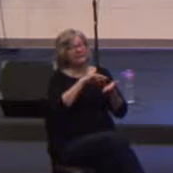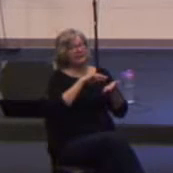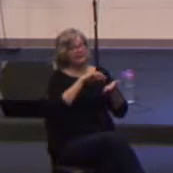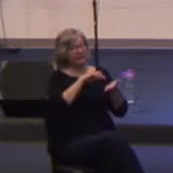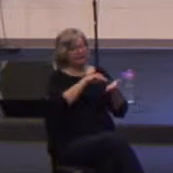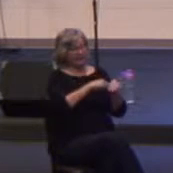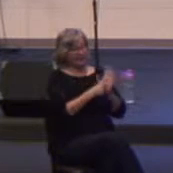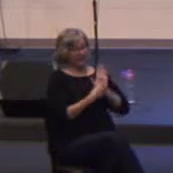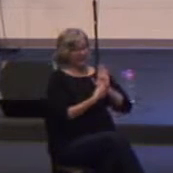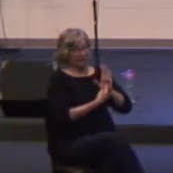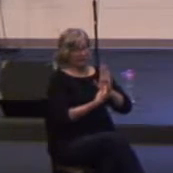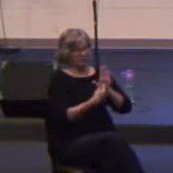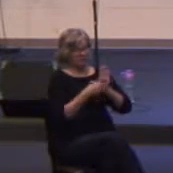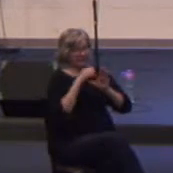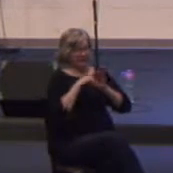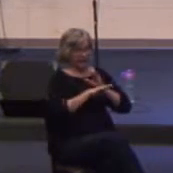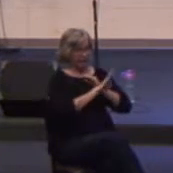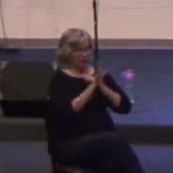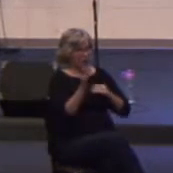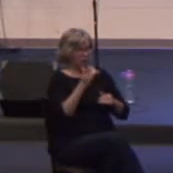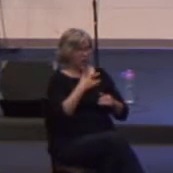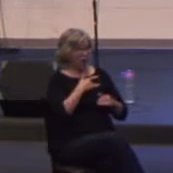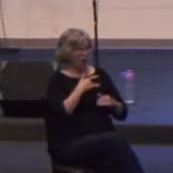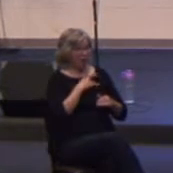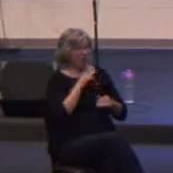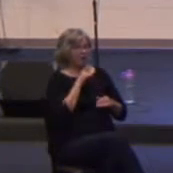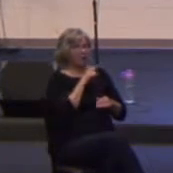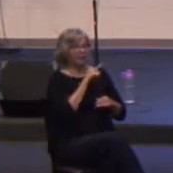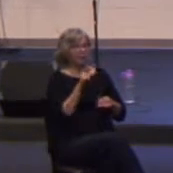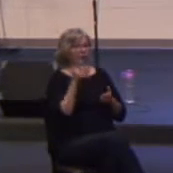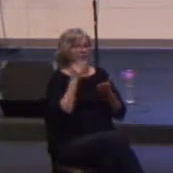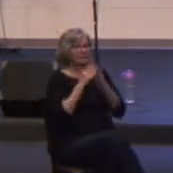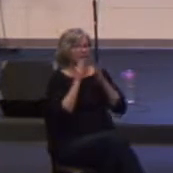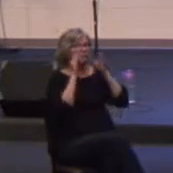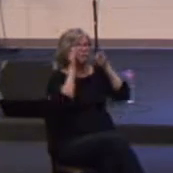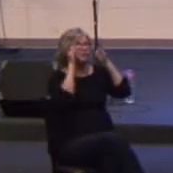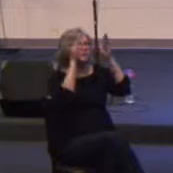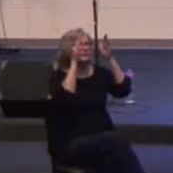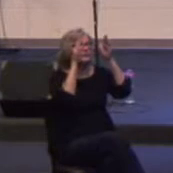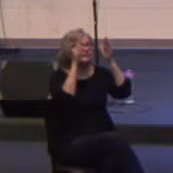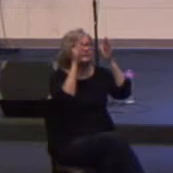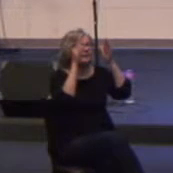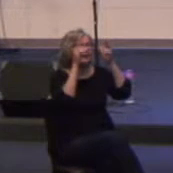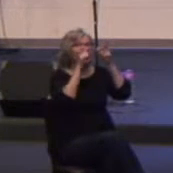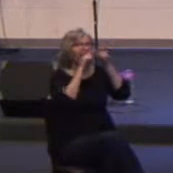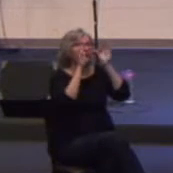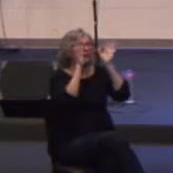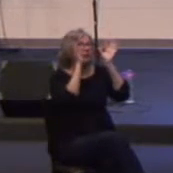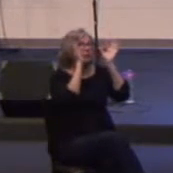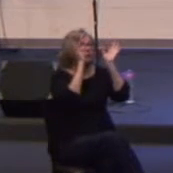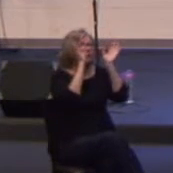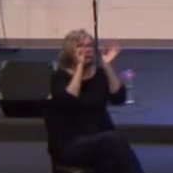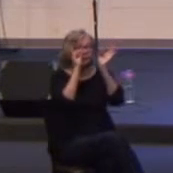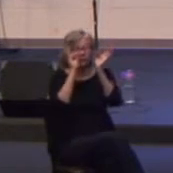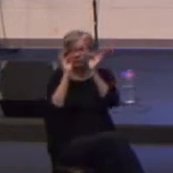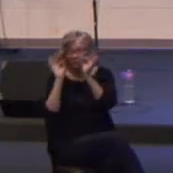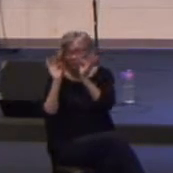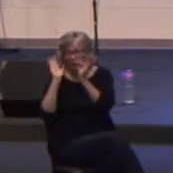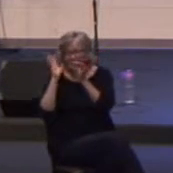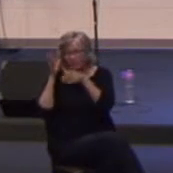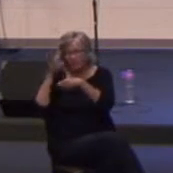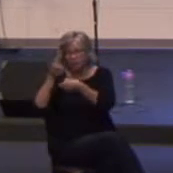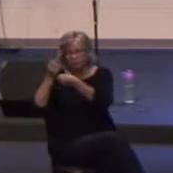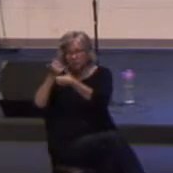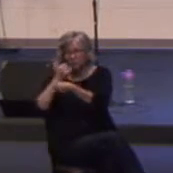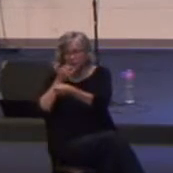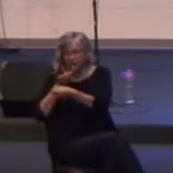your heart, you are turning back away from God and saying, I'm going to trust in all the wrong things again. And let that be an invitation to